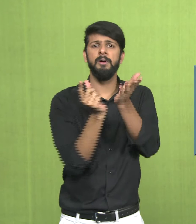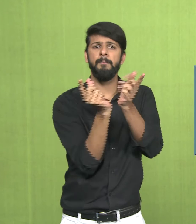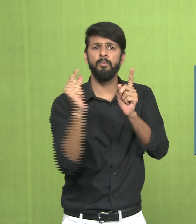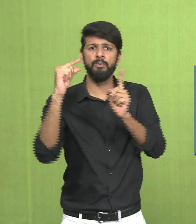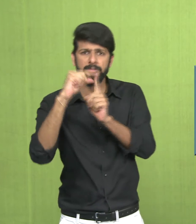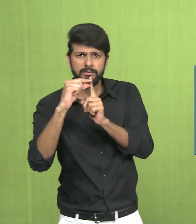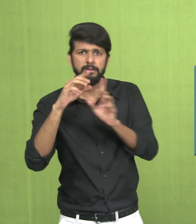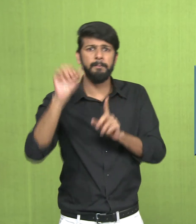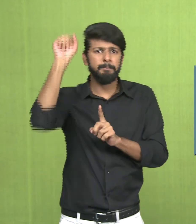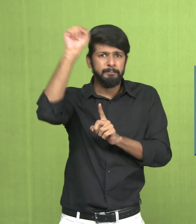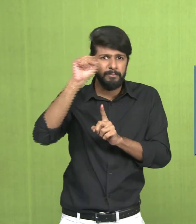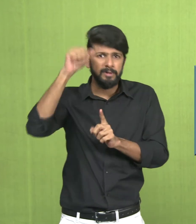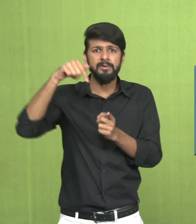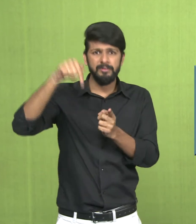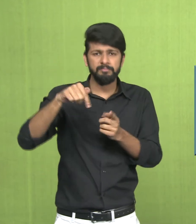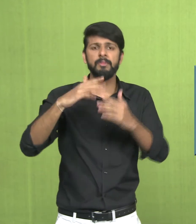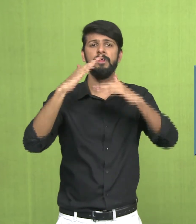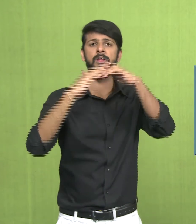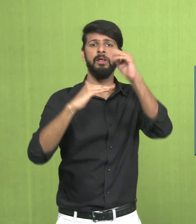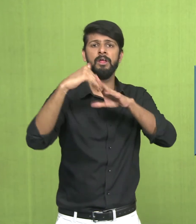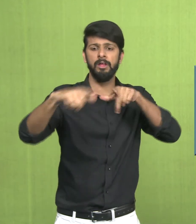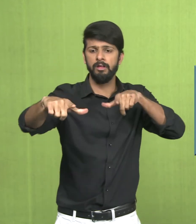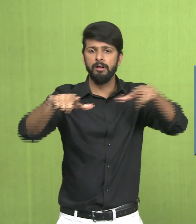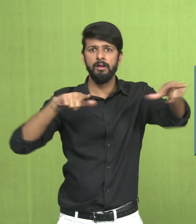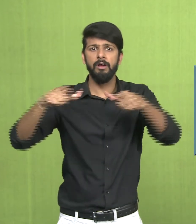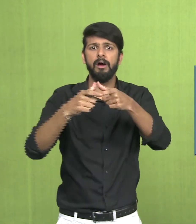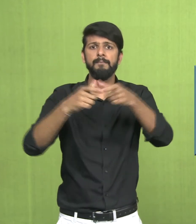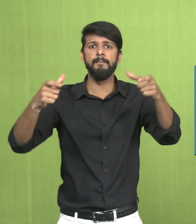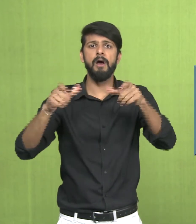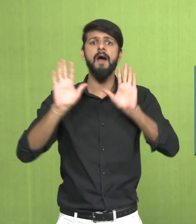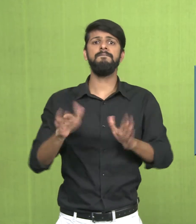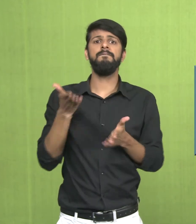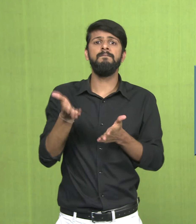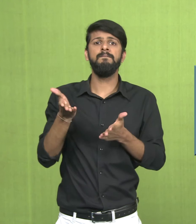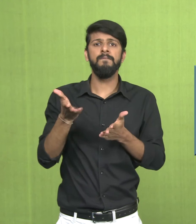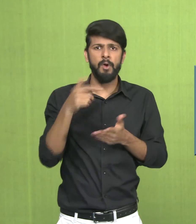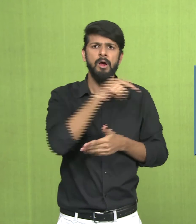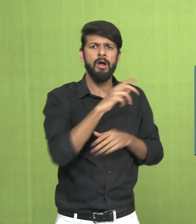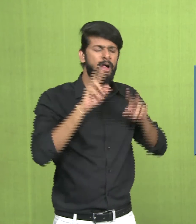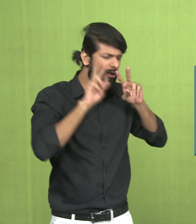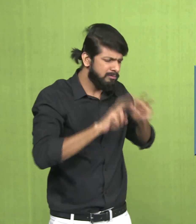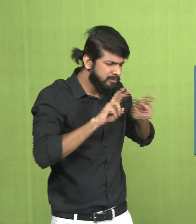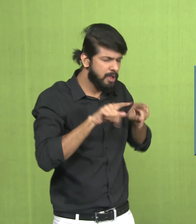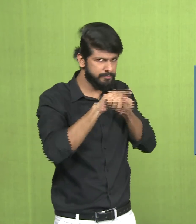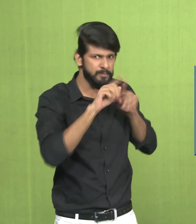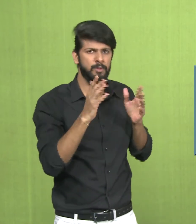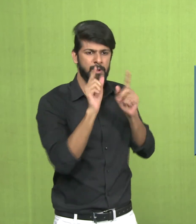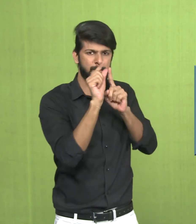more excavation, more centers of the Indus Valley civilization came to light in the now states